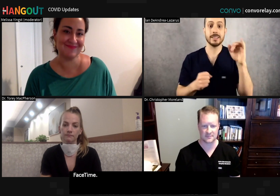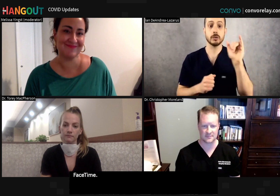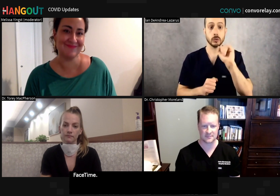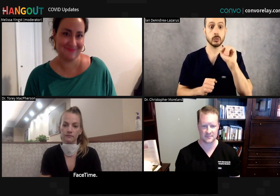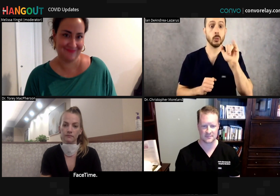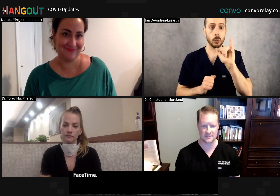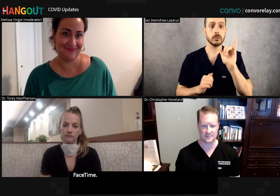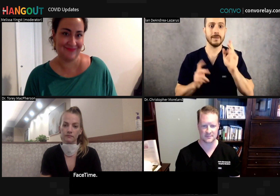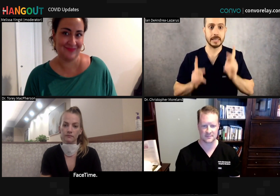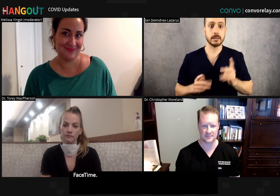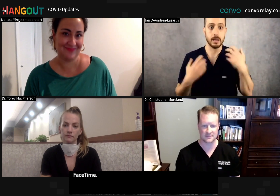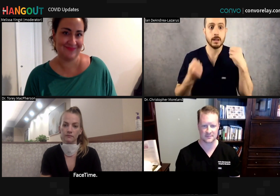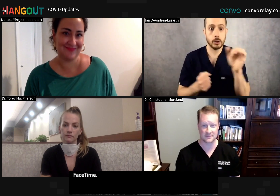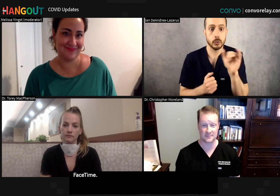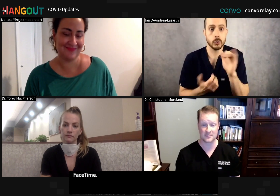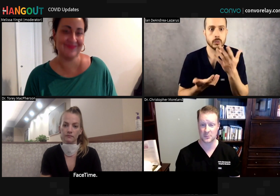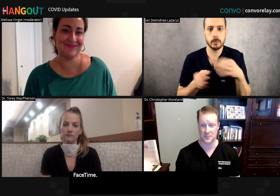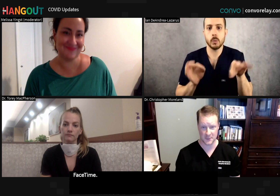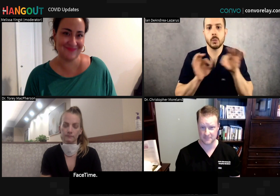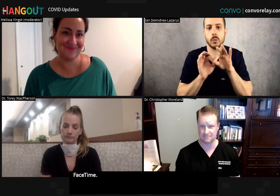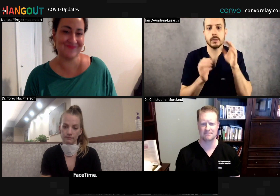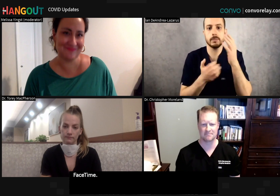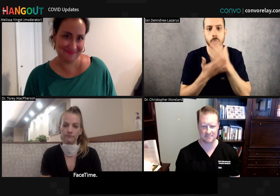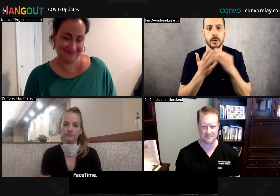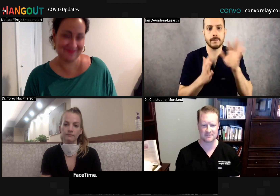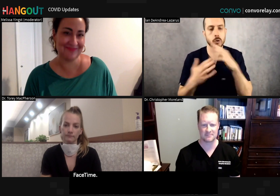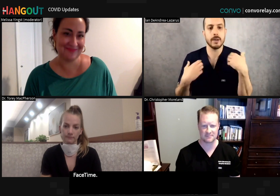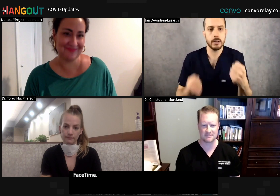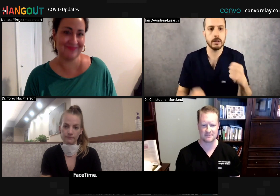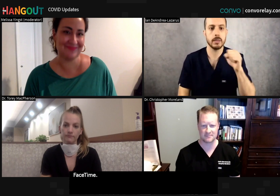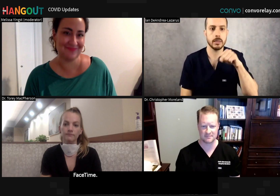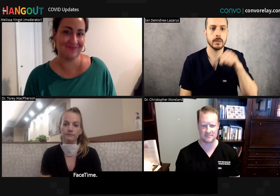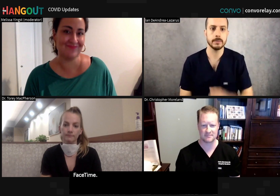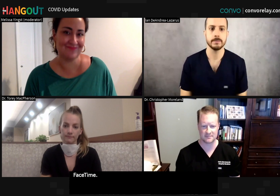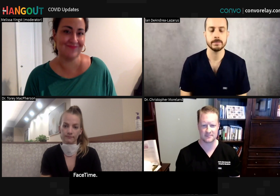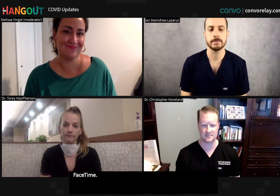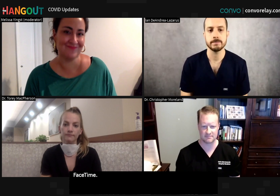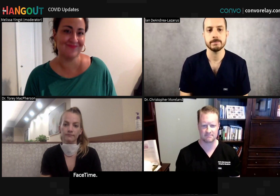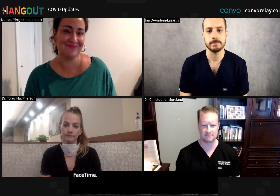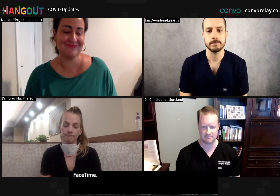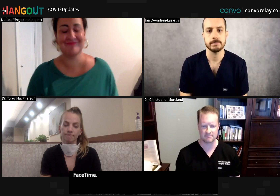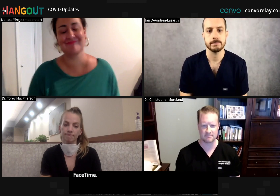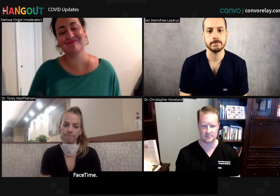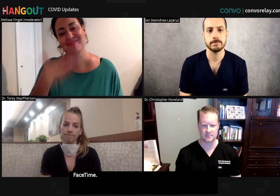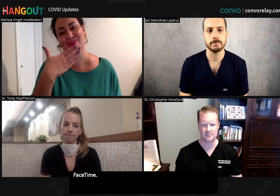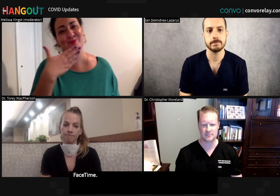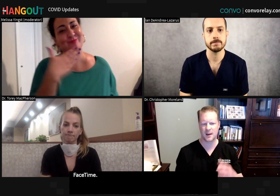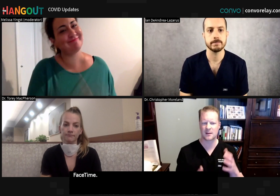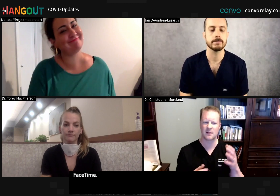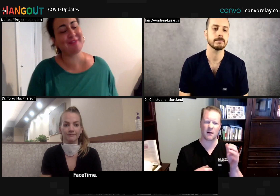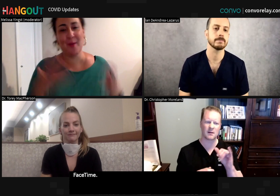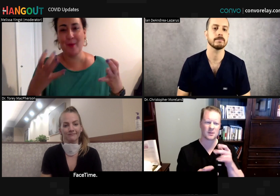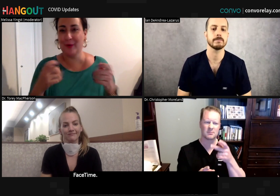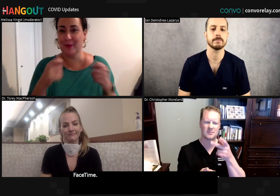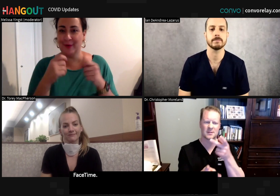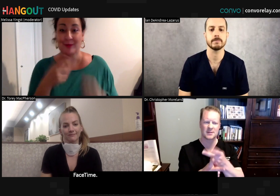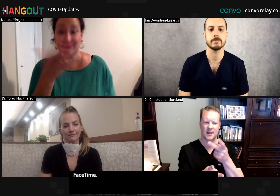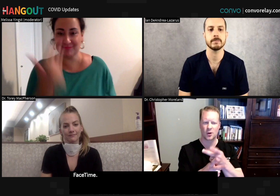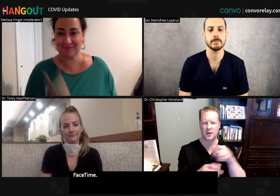yourself. Mental health is physical health. It's an important part of your health. Absolutely. Thank you for that.